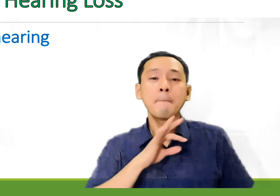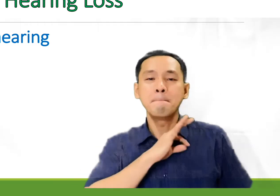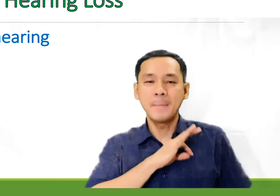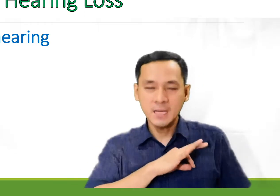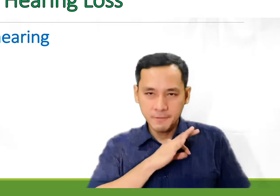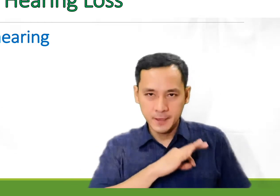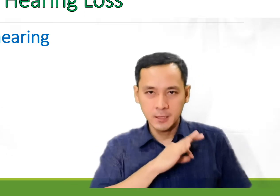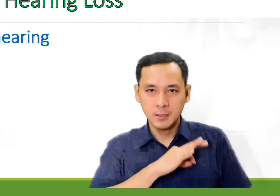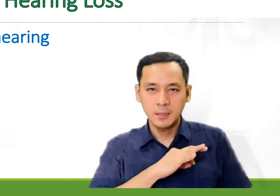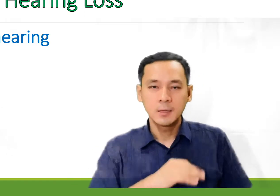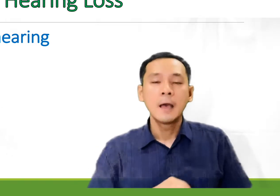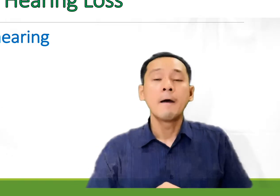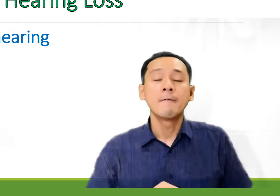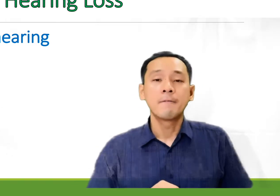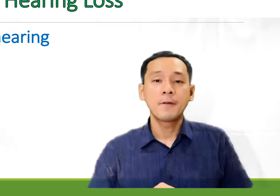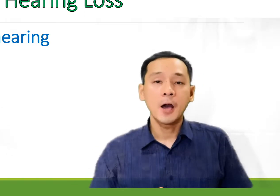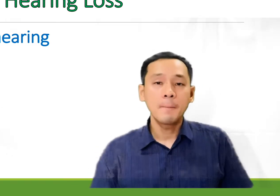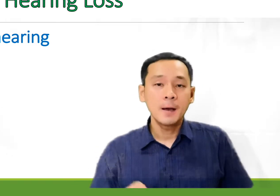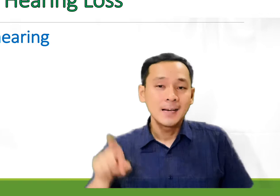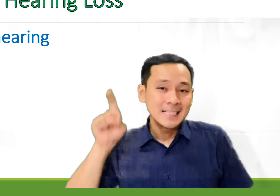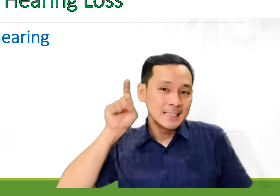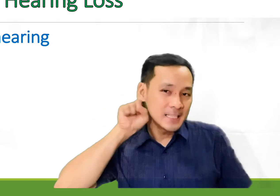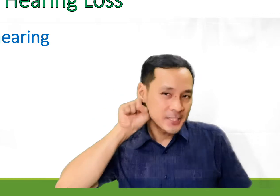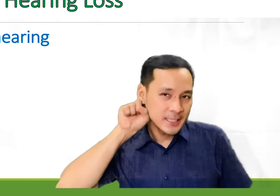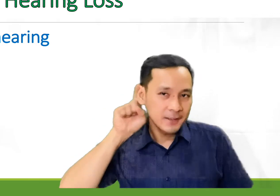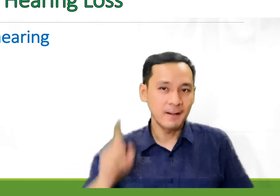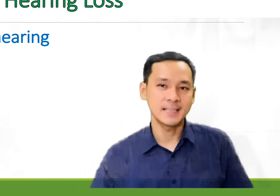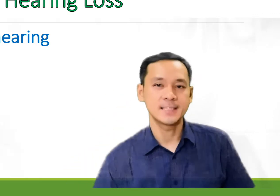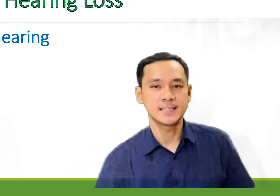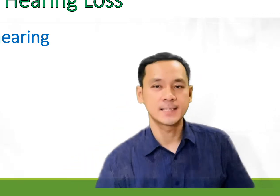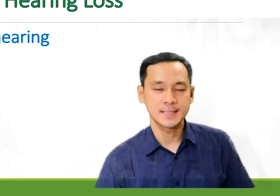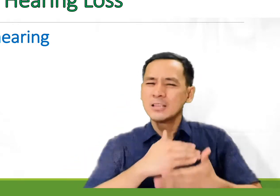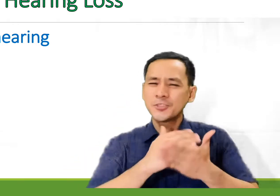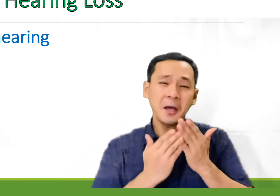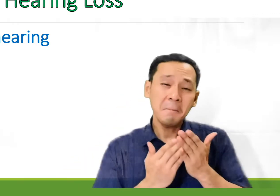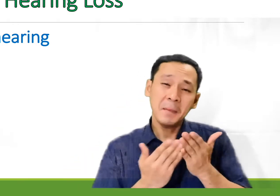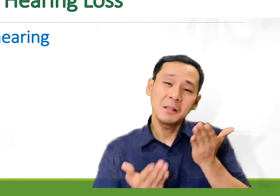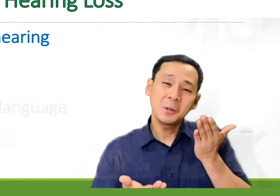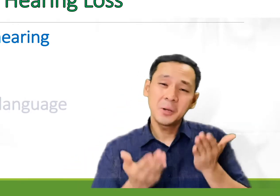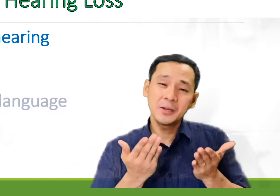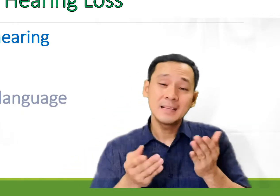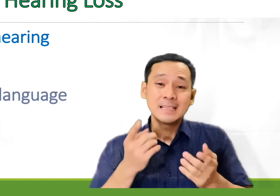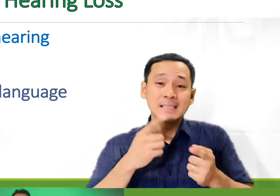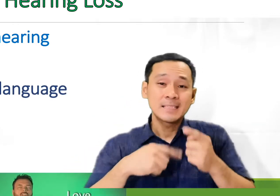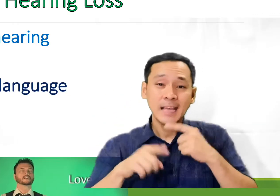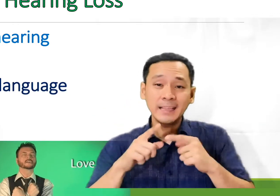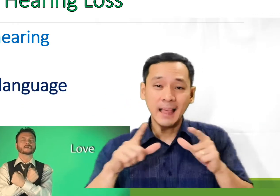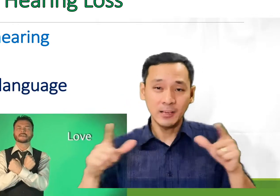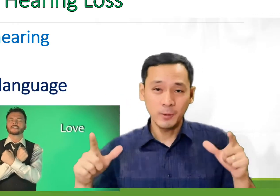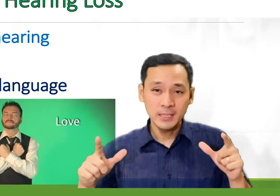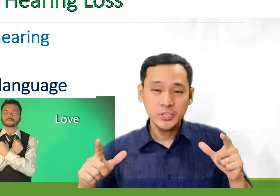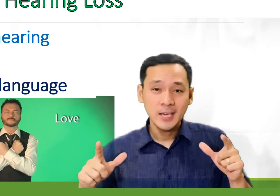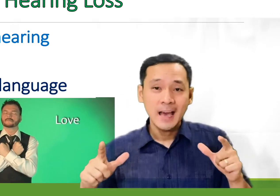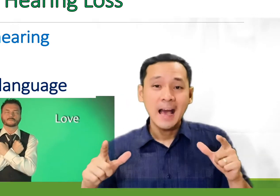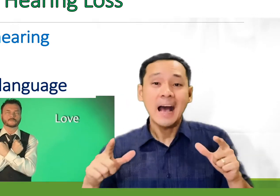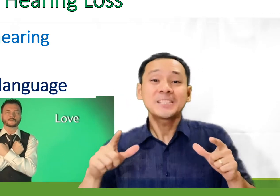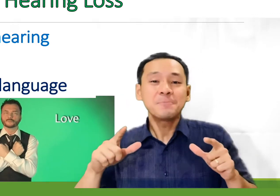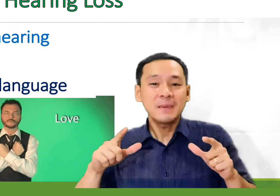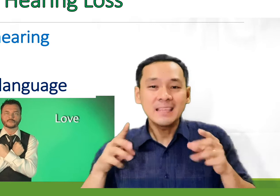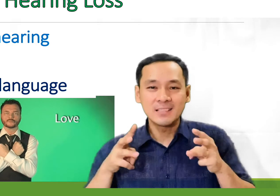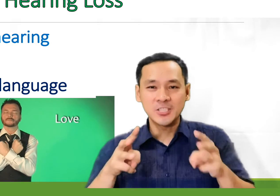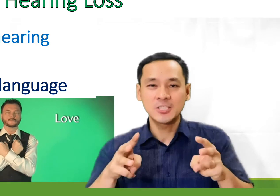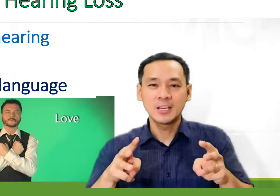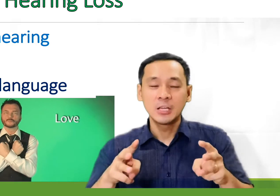not benefit from listening devices. Some may learn sign language